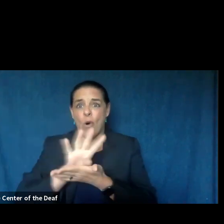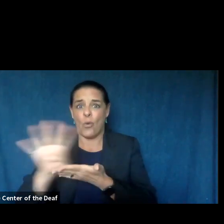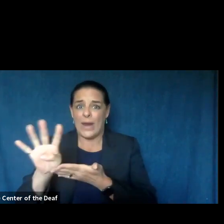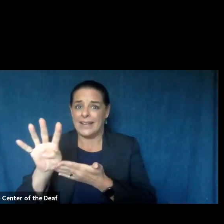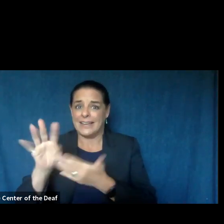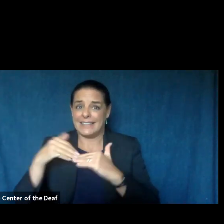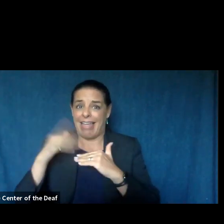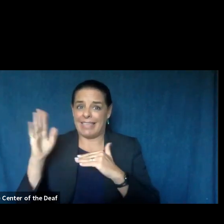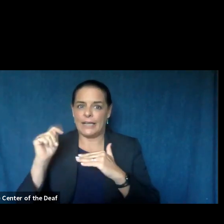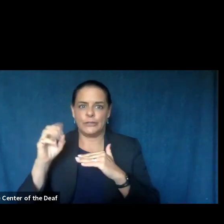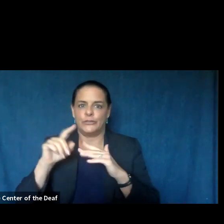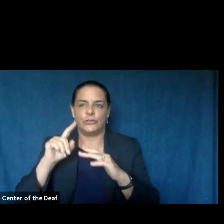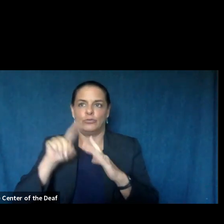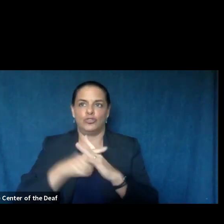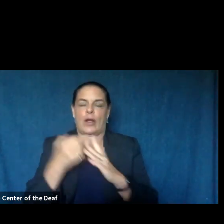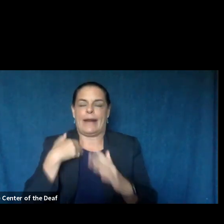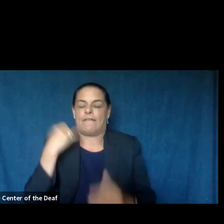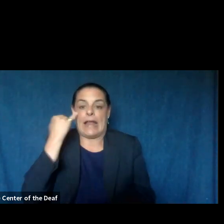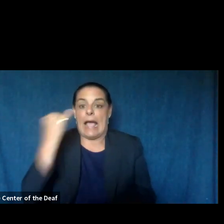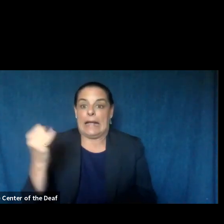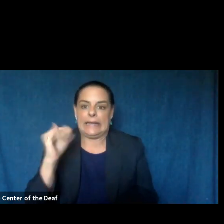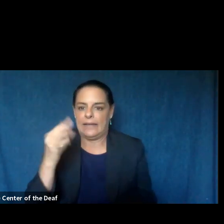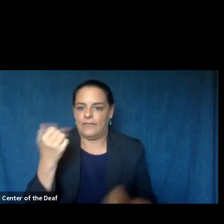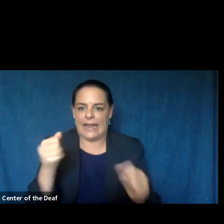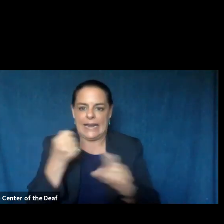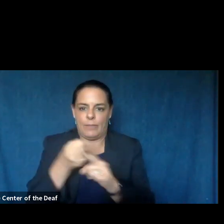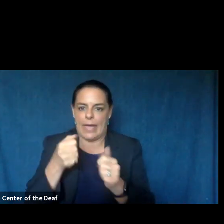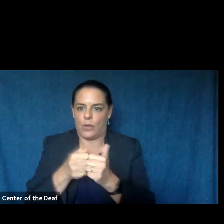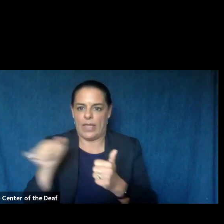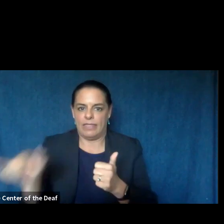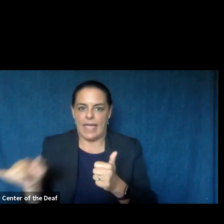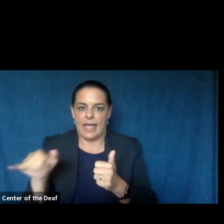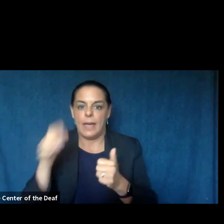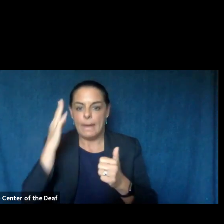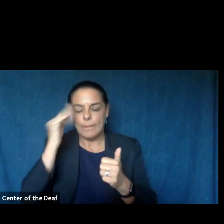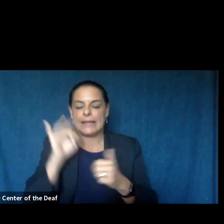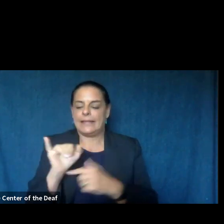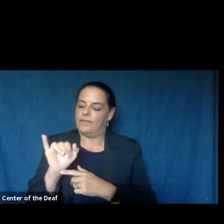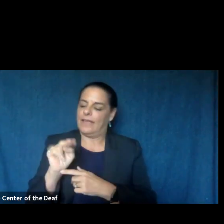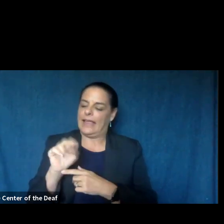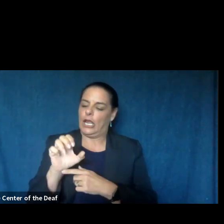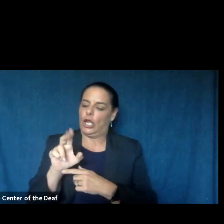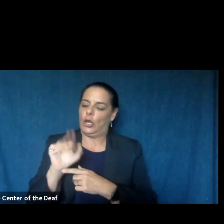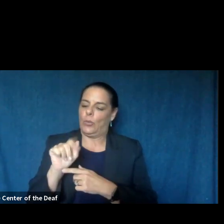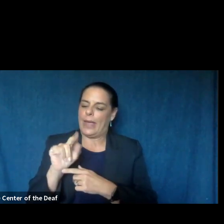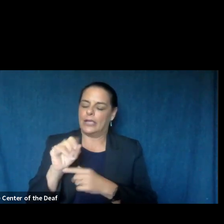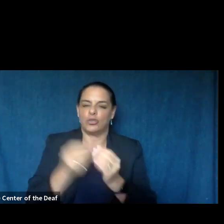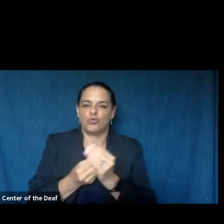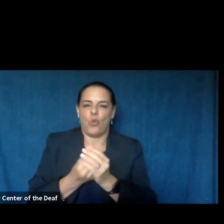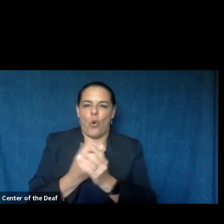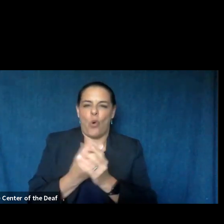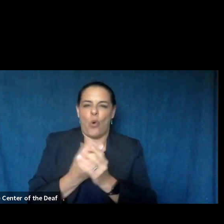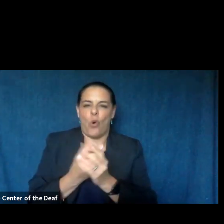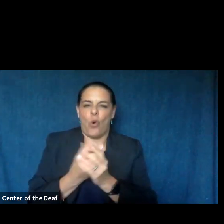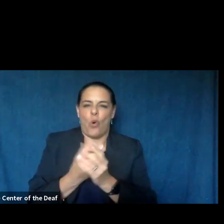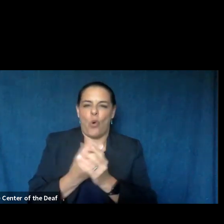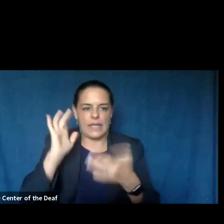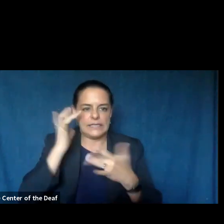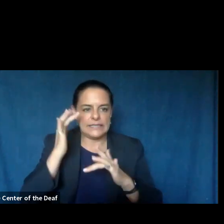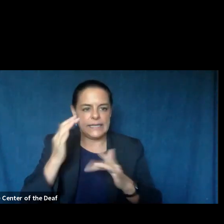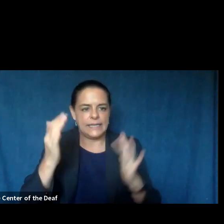to even begin to have an idea if there's impact there due to incubation period for this disease. Next question from Grace